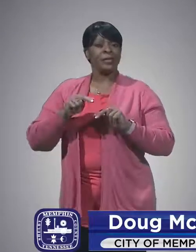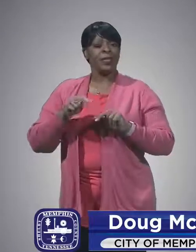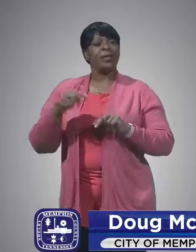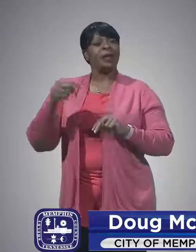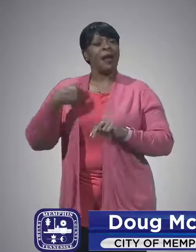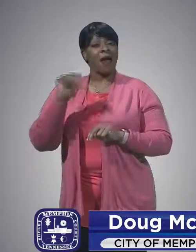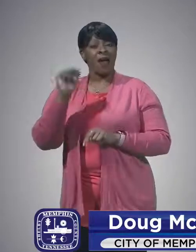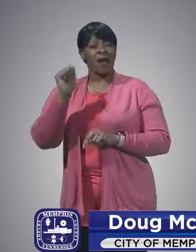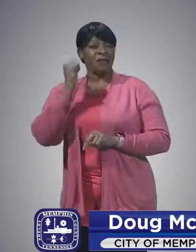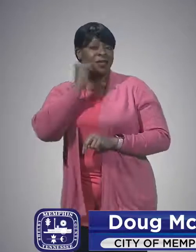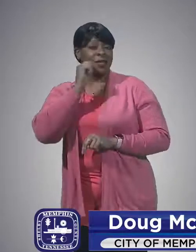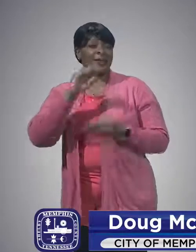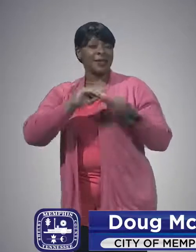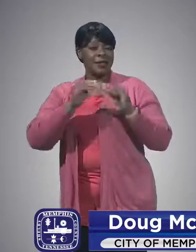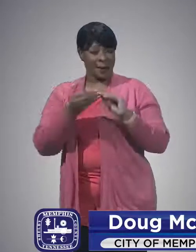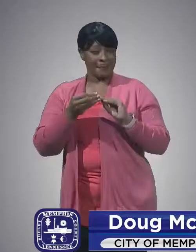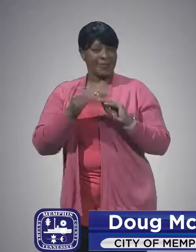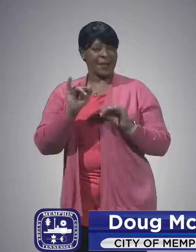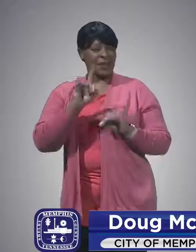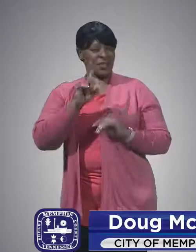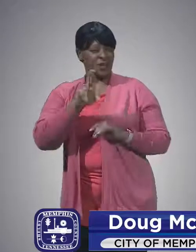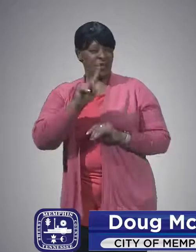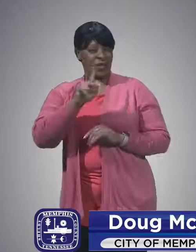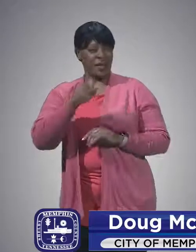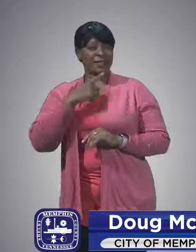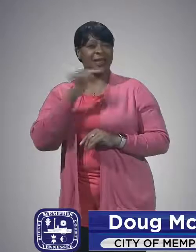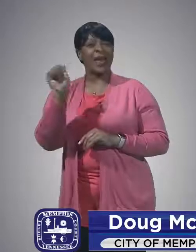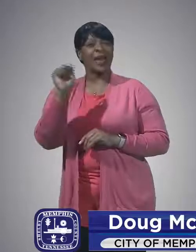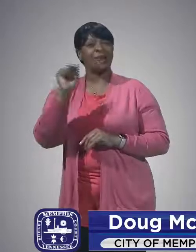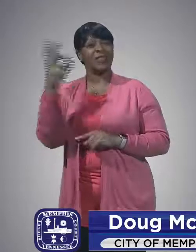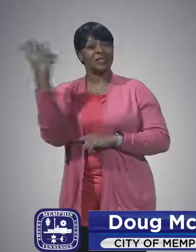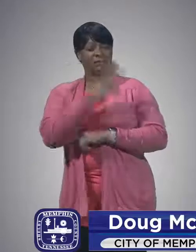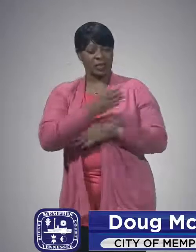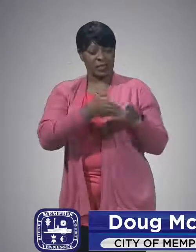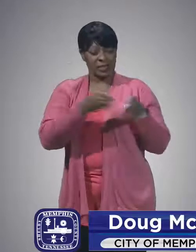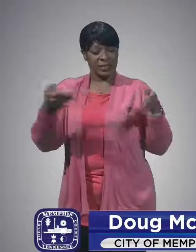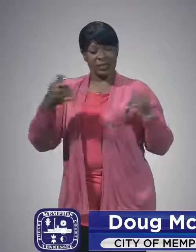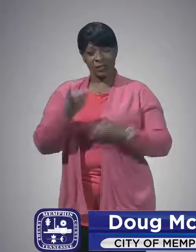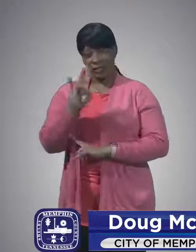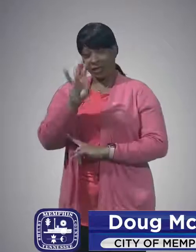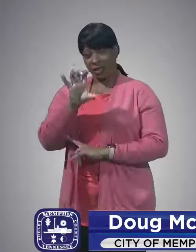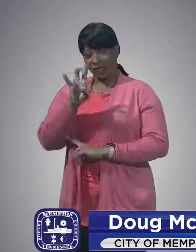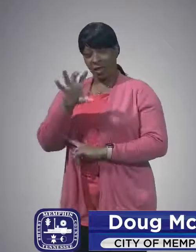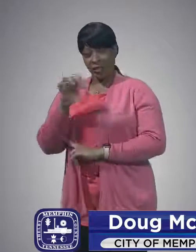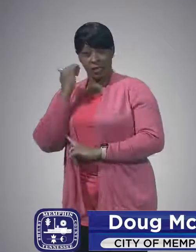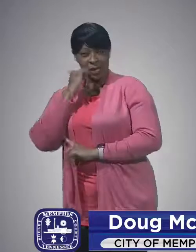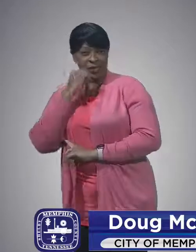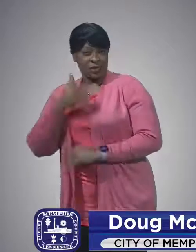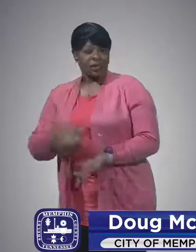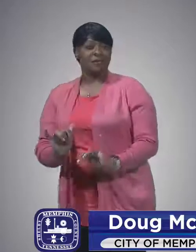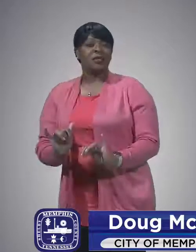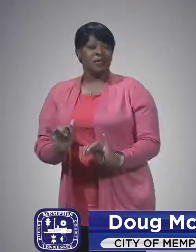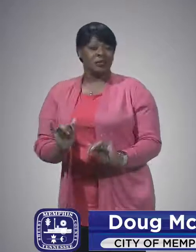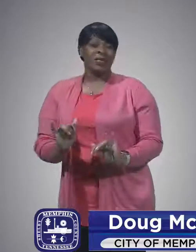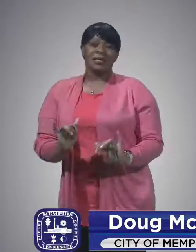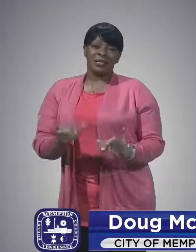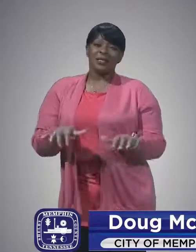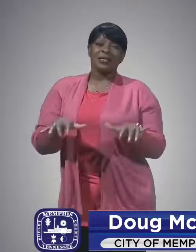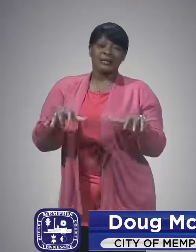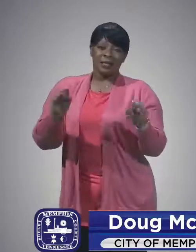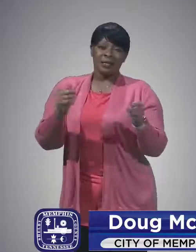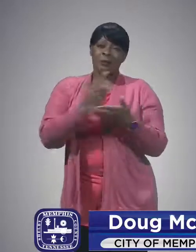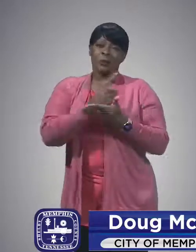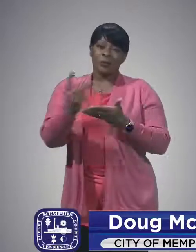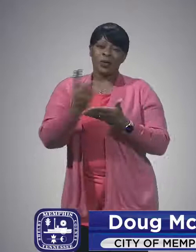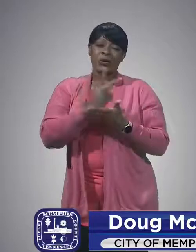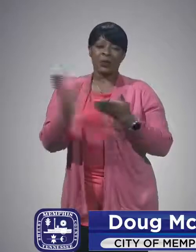average daily case rate. As Dr. Taylor talked about, the 7-day rolling average is still in the 700s. And as you know, it takes a week